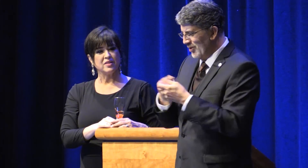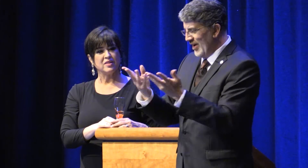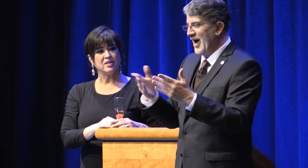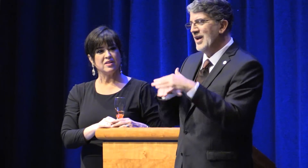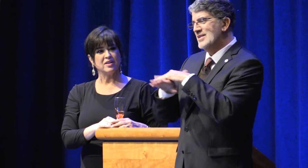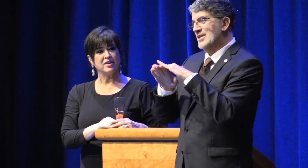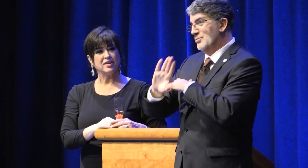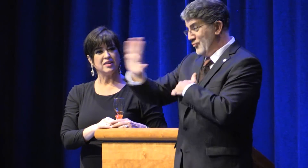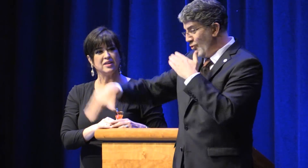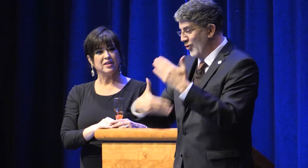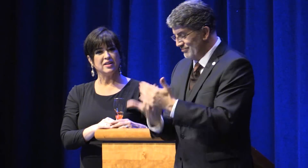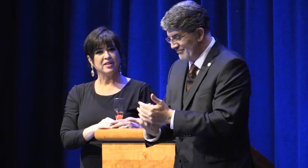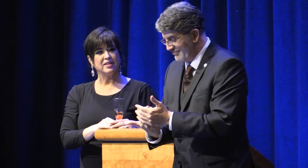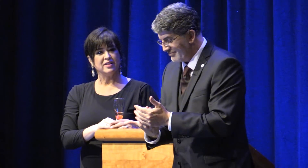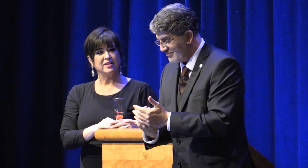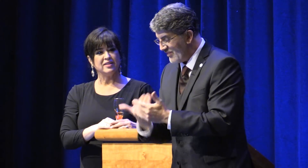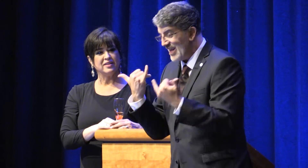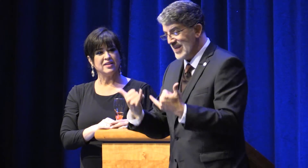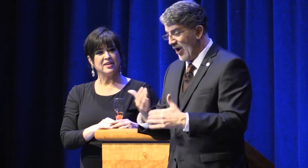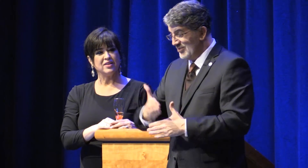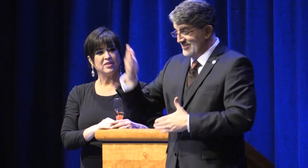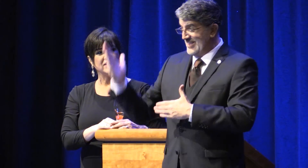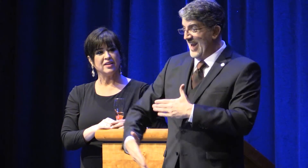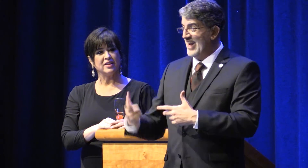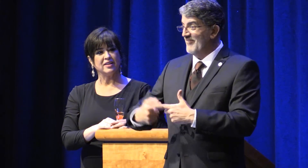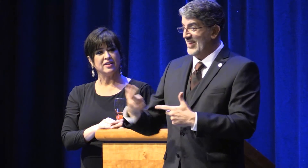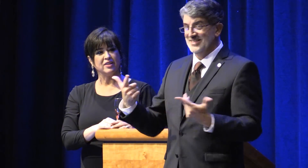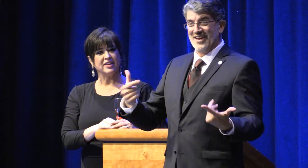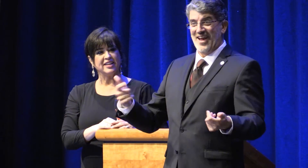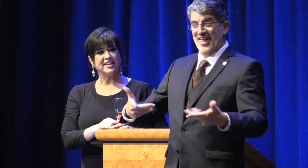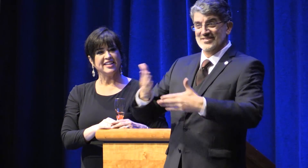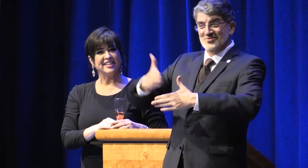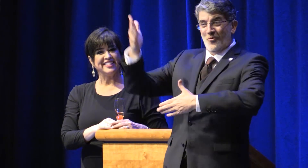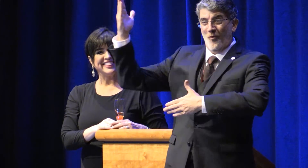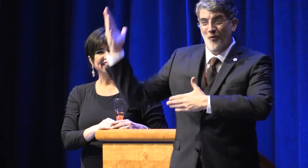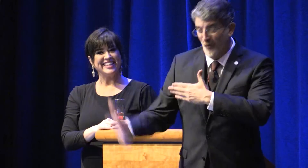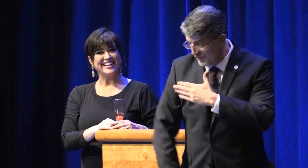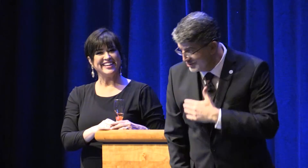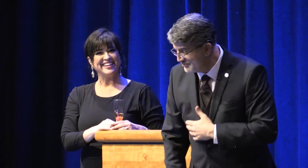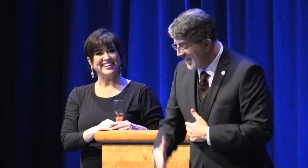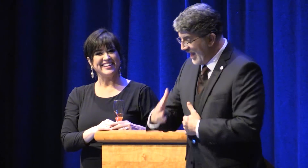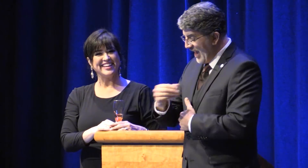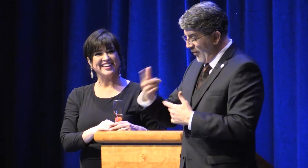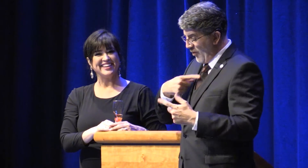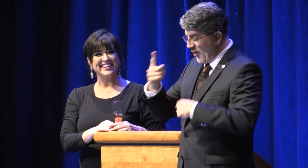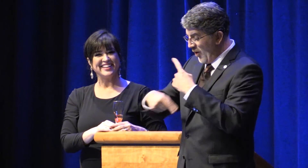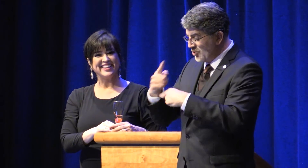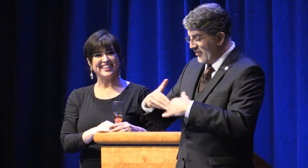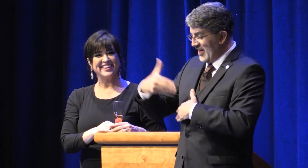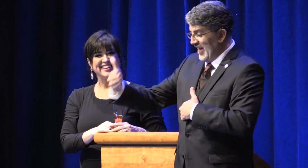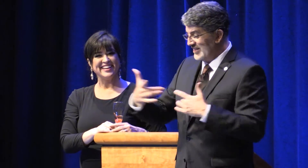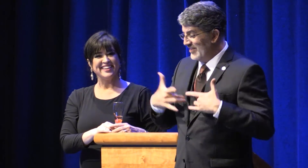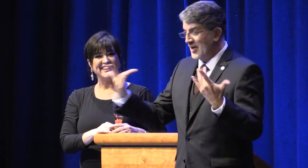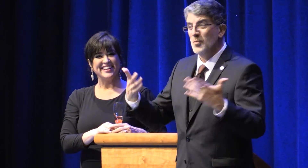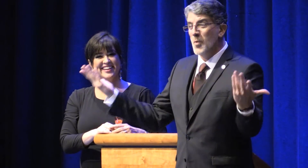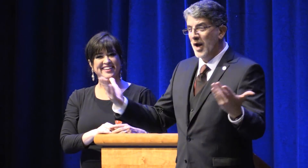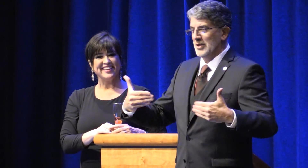leadership to continue to provide all of the access we will need. And the gala is now over.